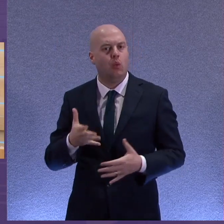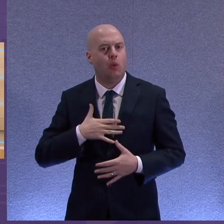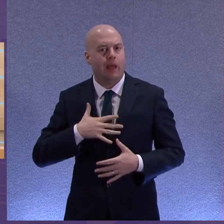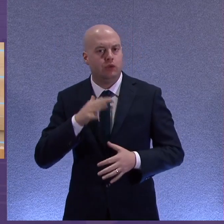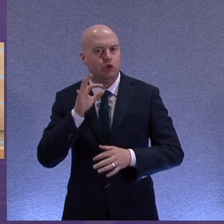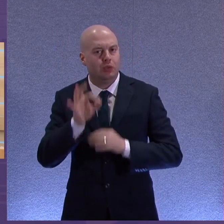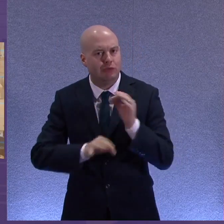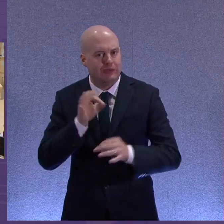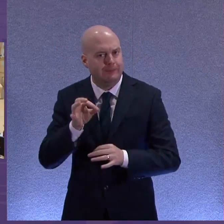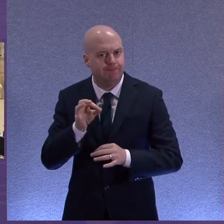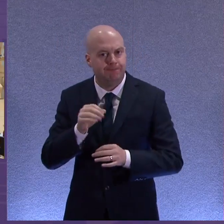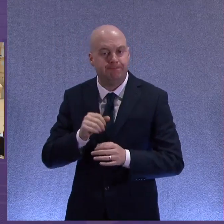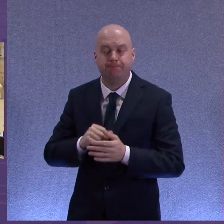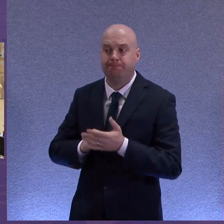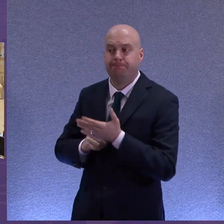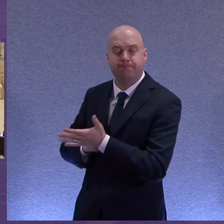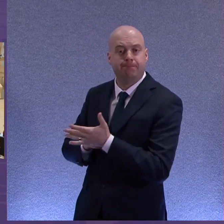Carlo.